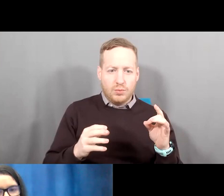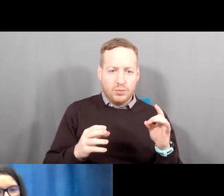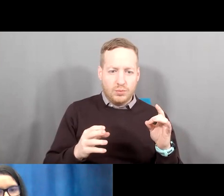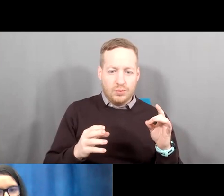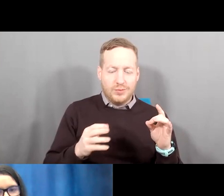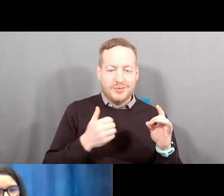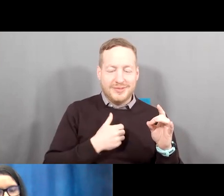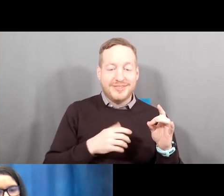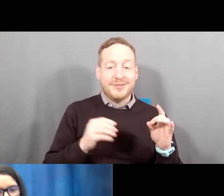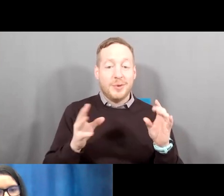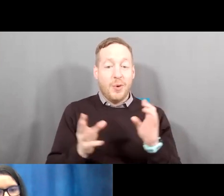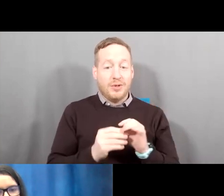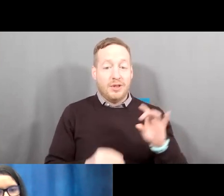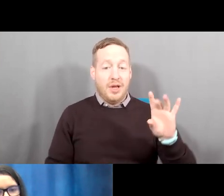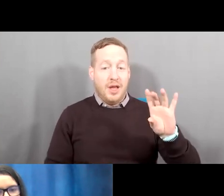Tina Nelson.